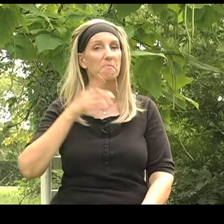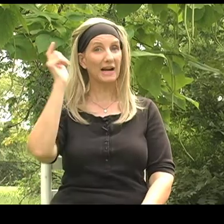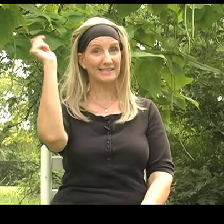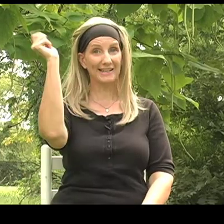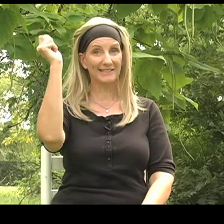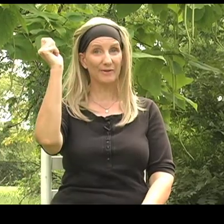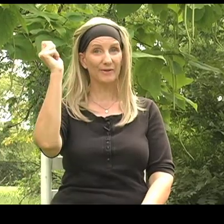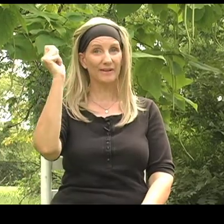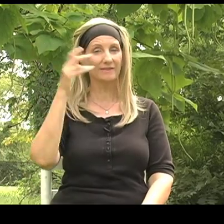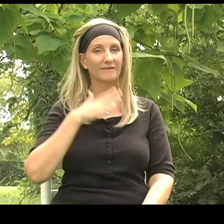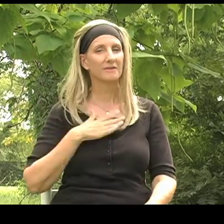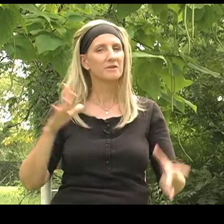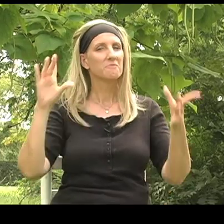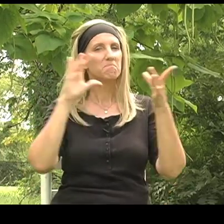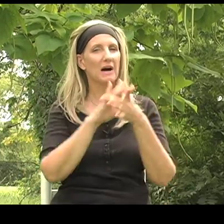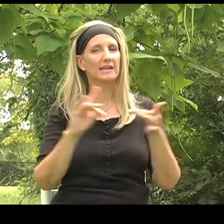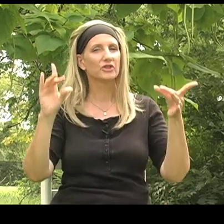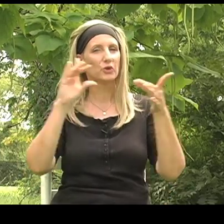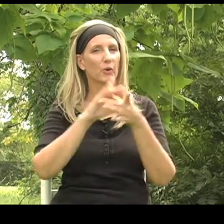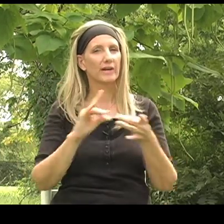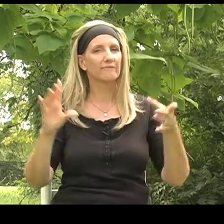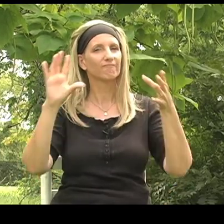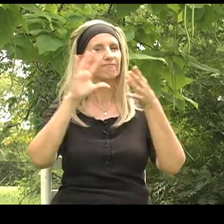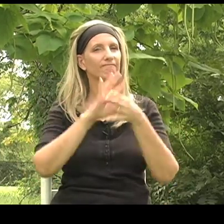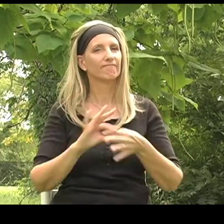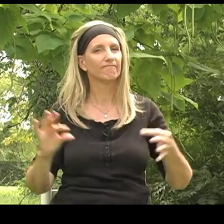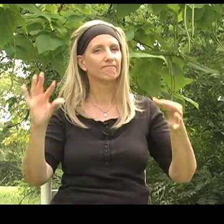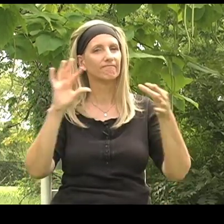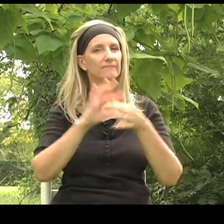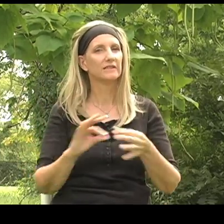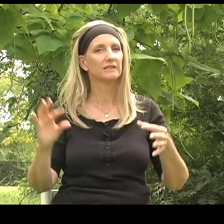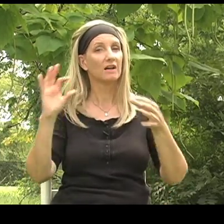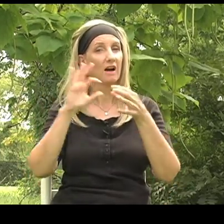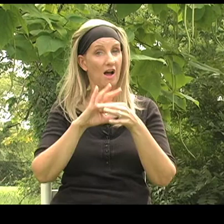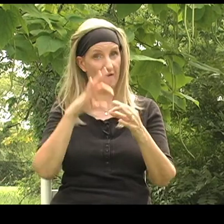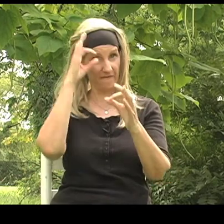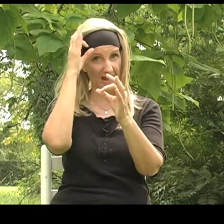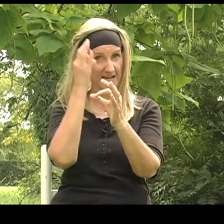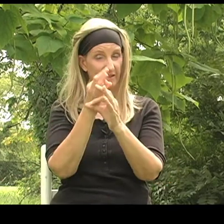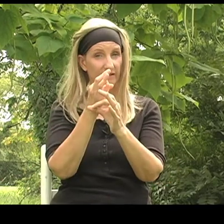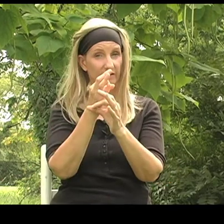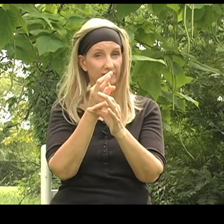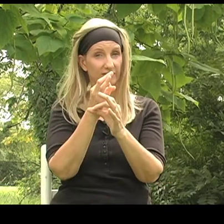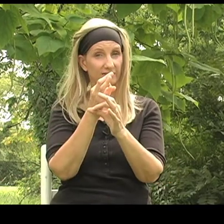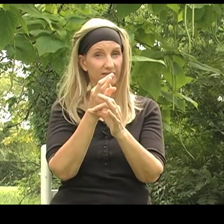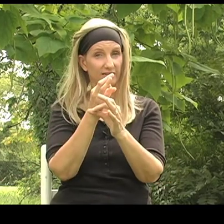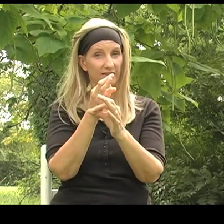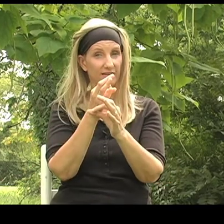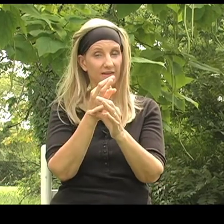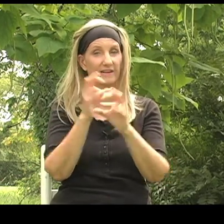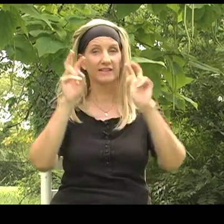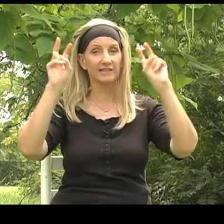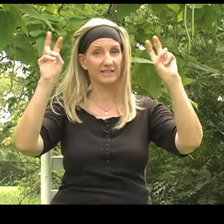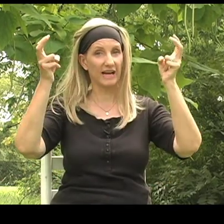My testimony, my story of faith is